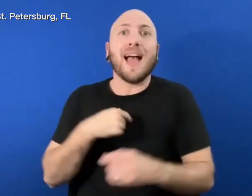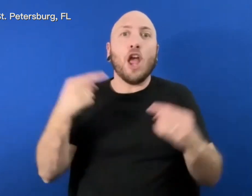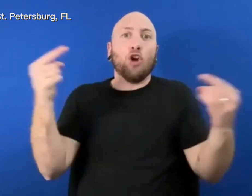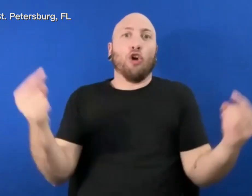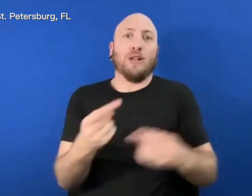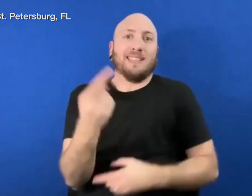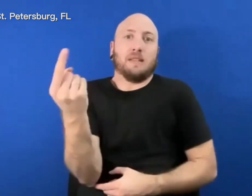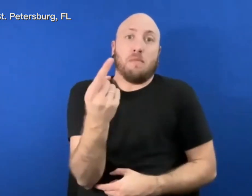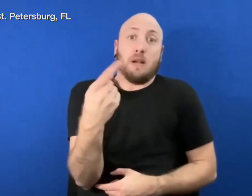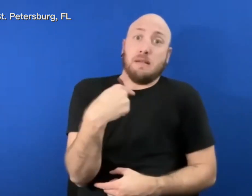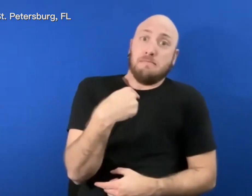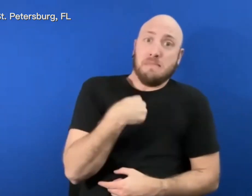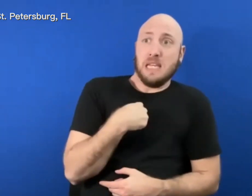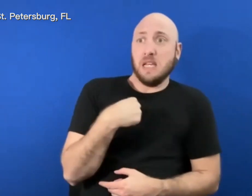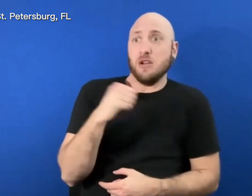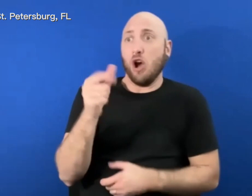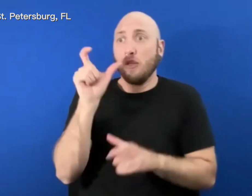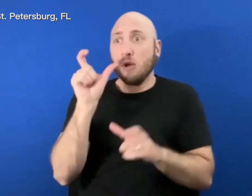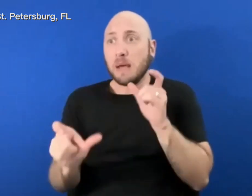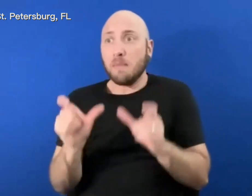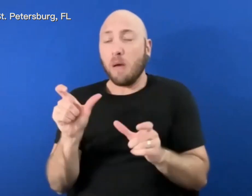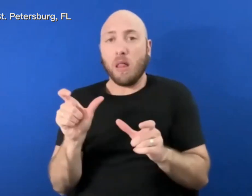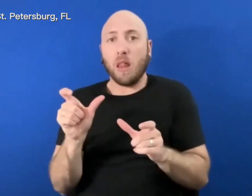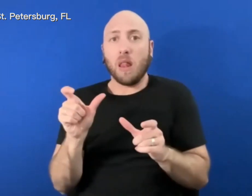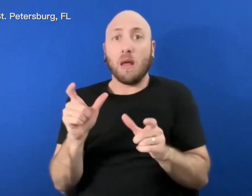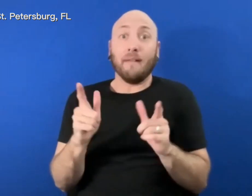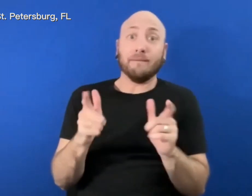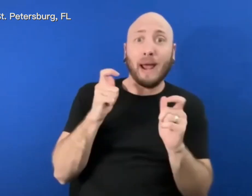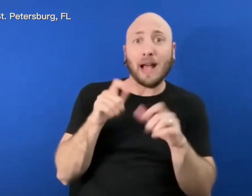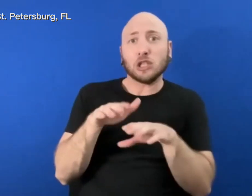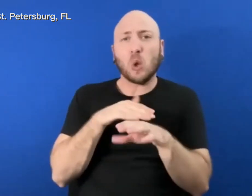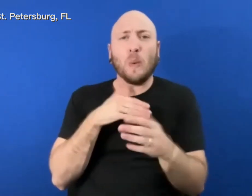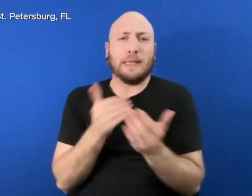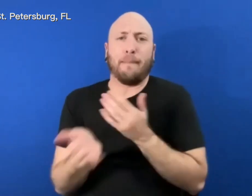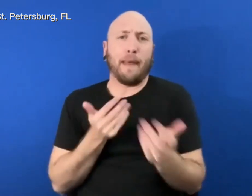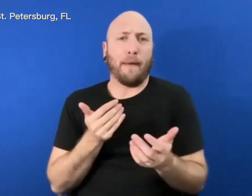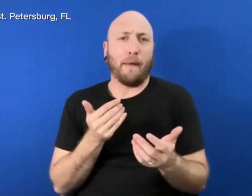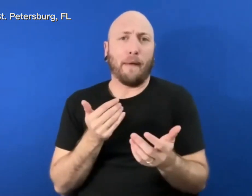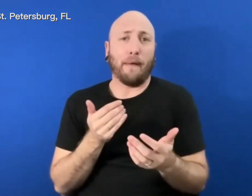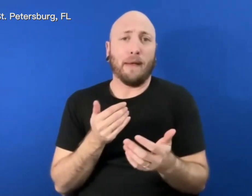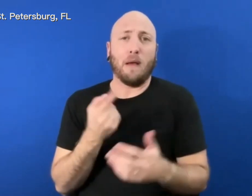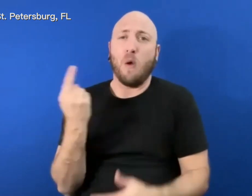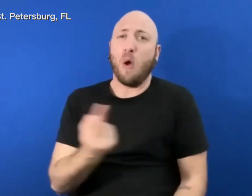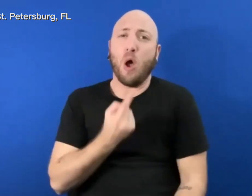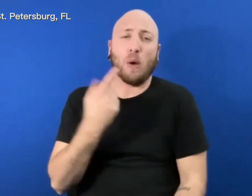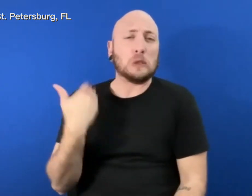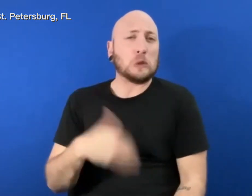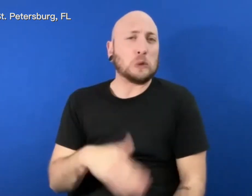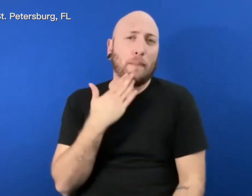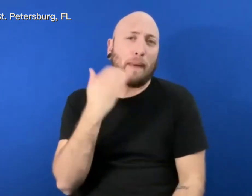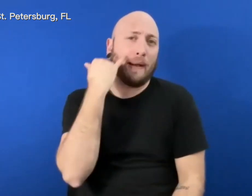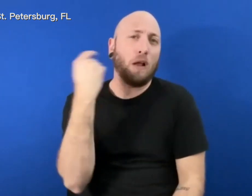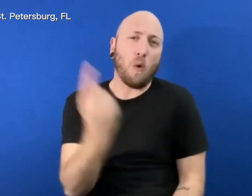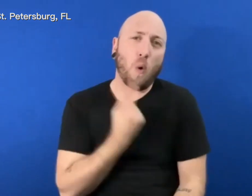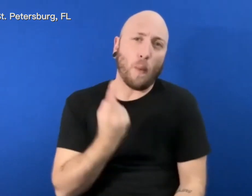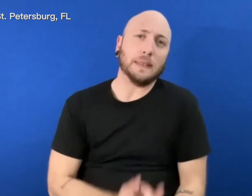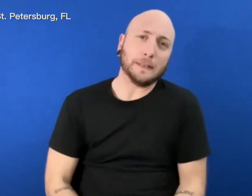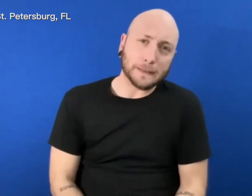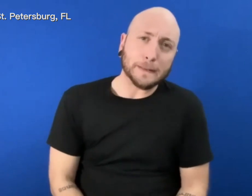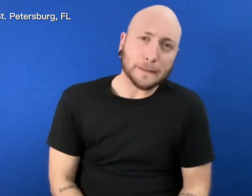somebody else, slowly or, very rapidly every single time. And I didn't trust